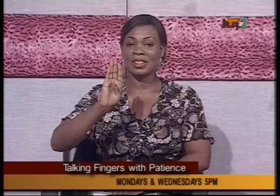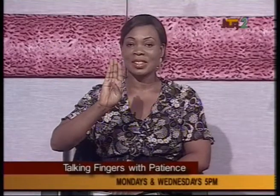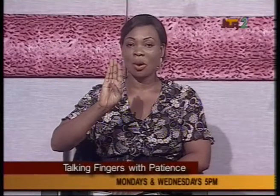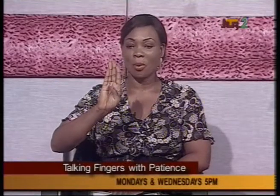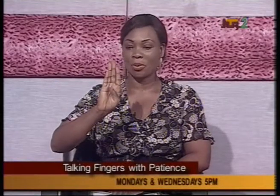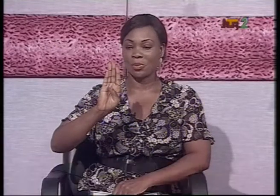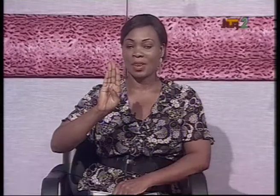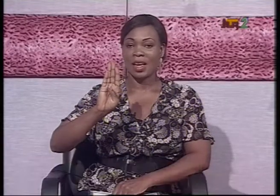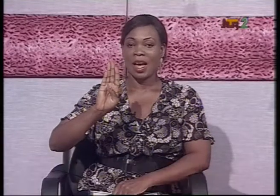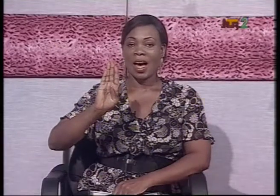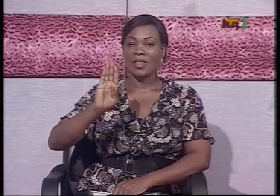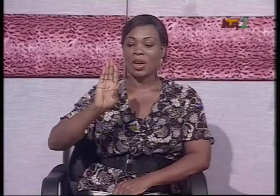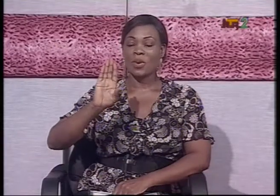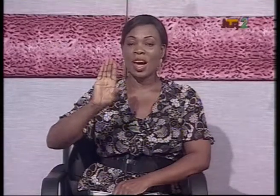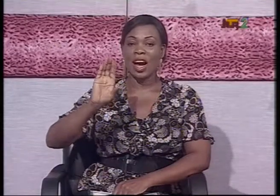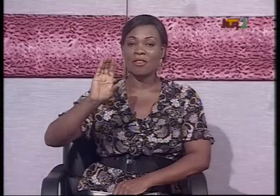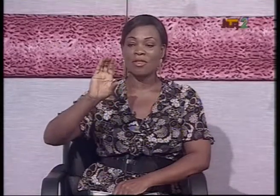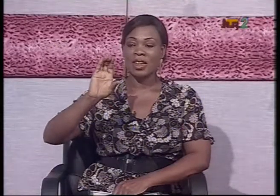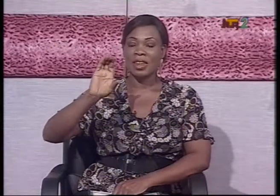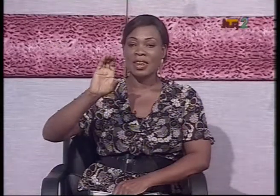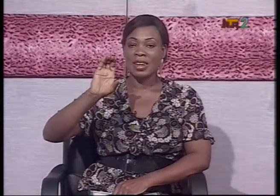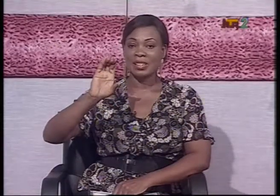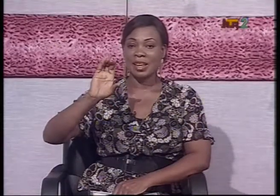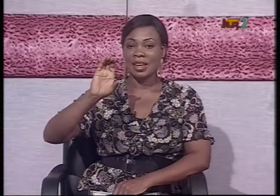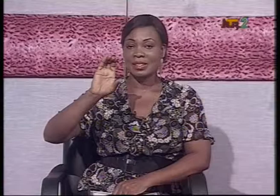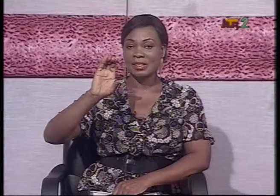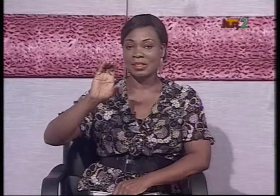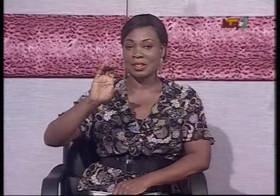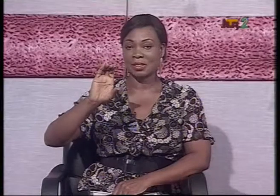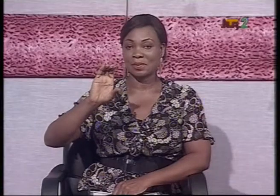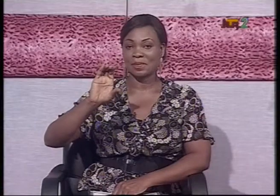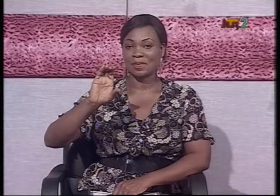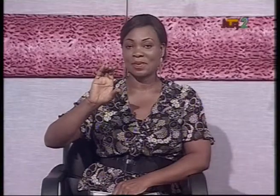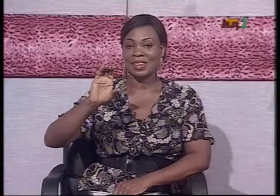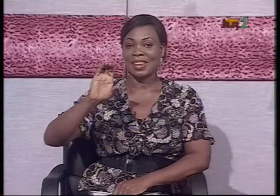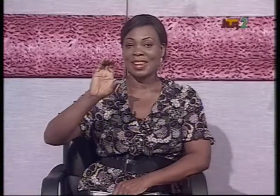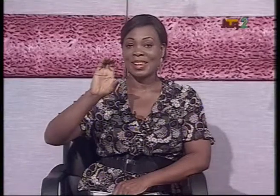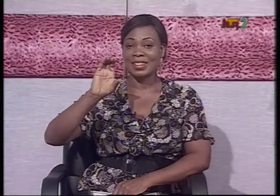up. And then we have letter C. Letter